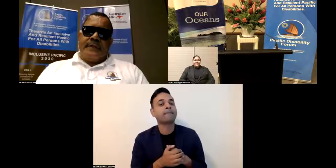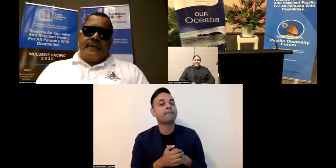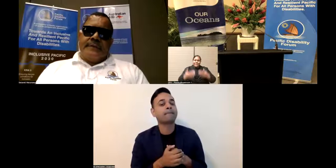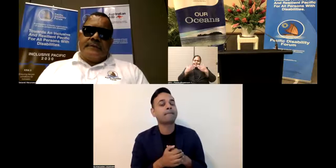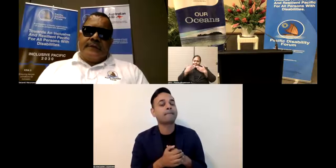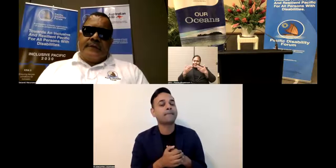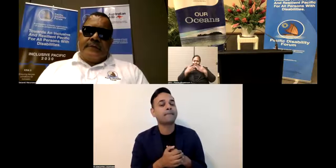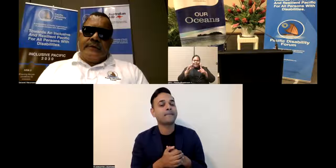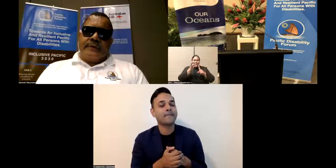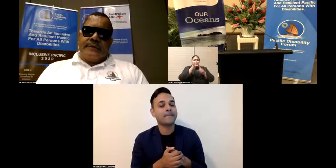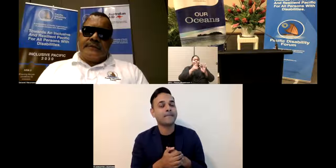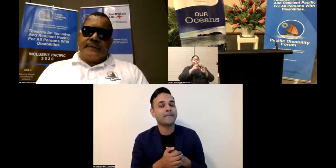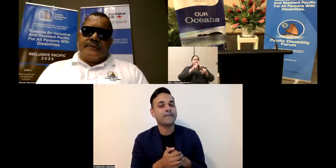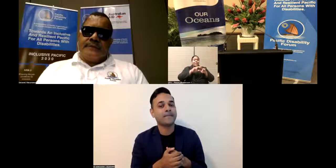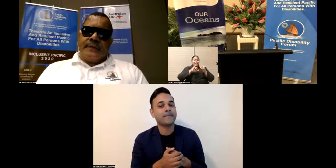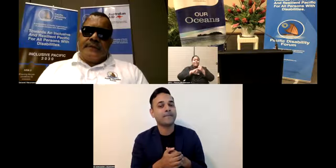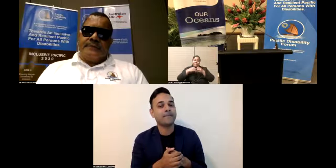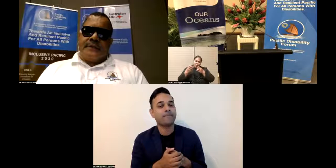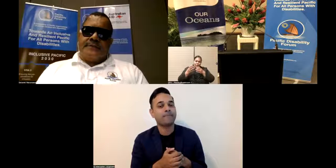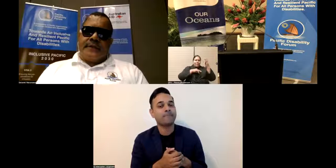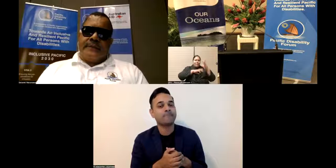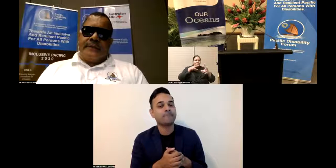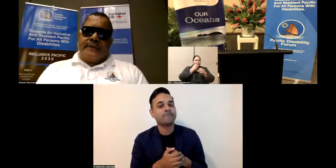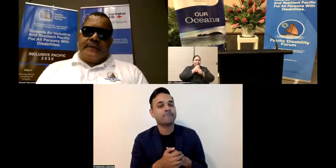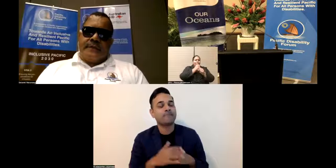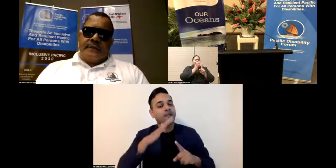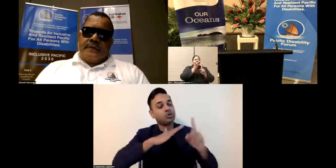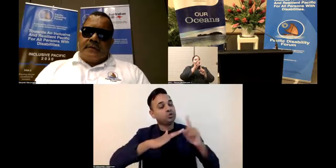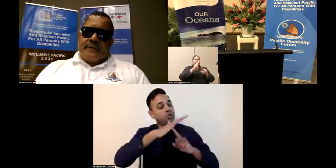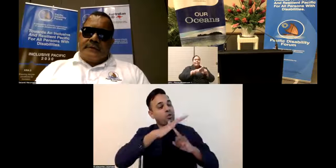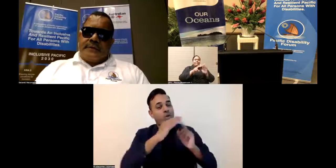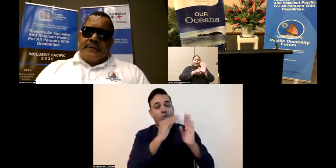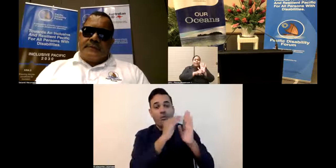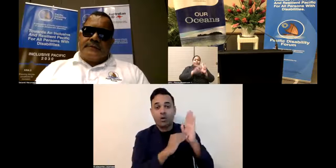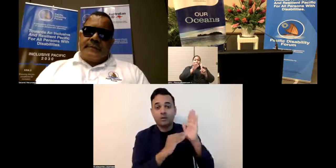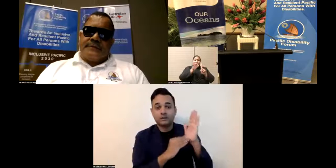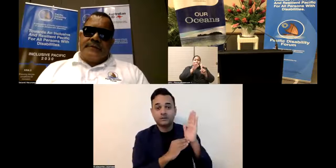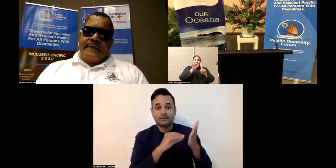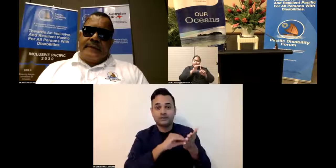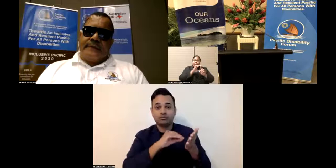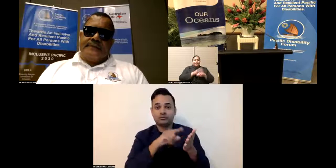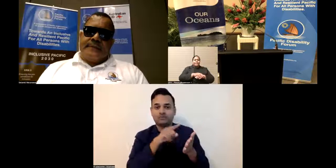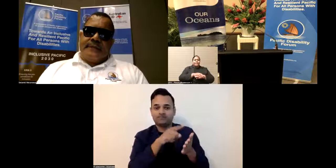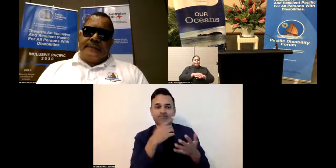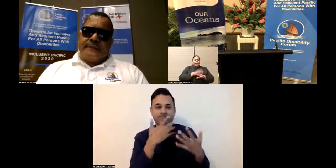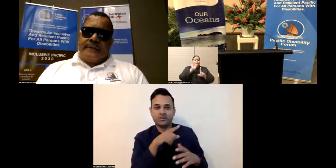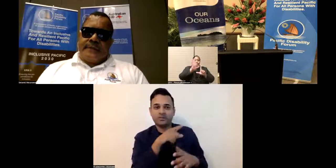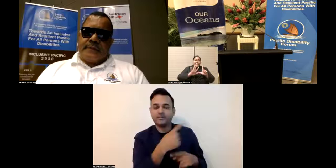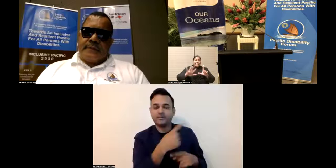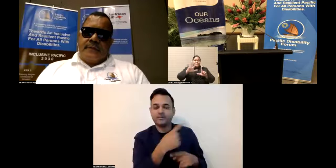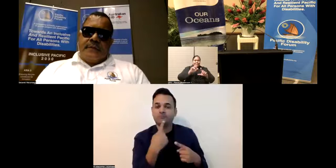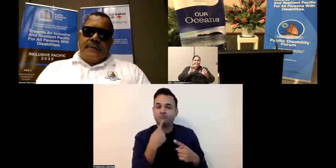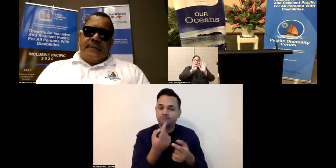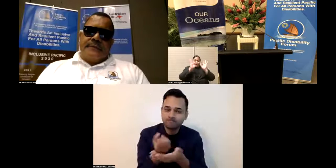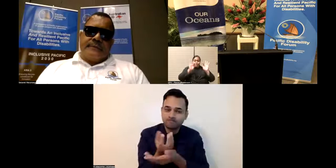PFRPD, Pacific Framework for the Rights of Persons with Disabilities, and CRPD, Convention on the Rights of Persons with Disabilities here in the